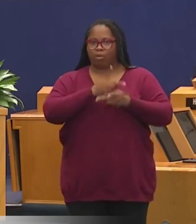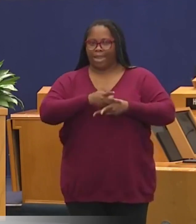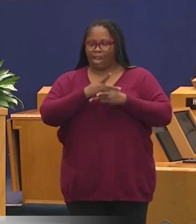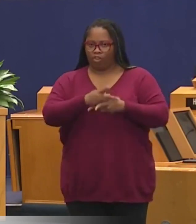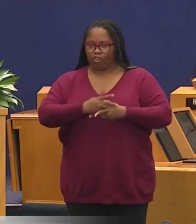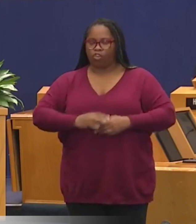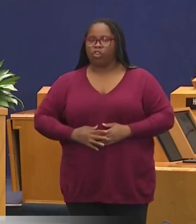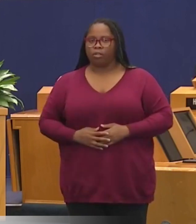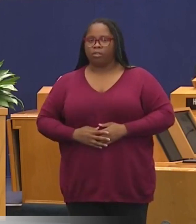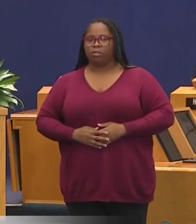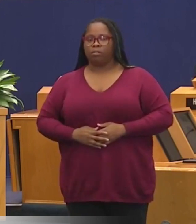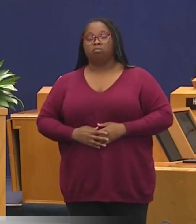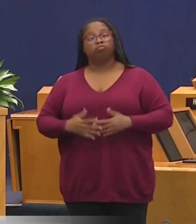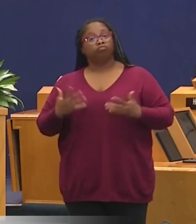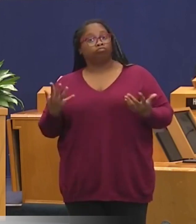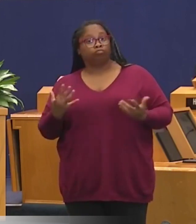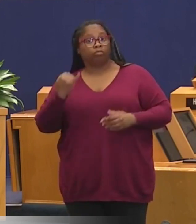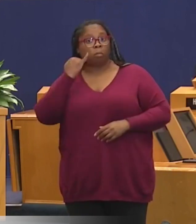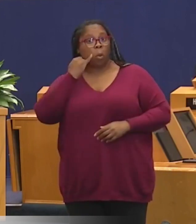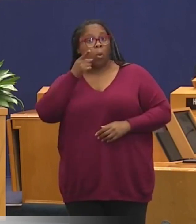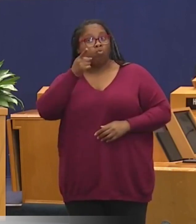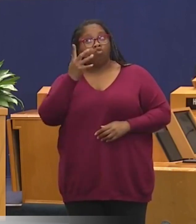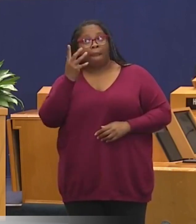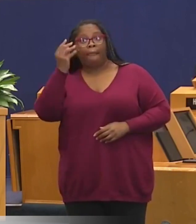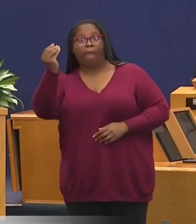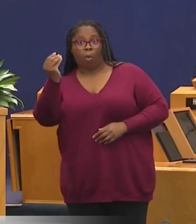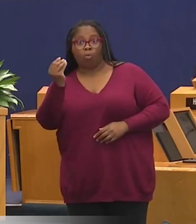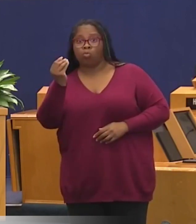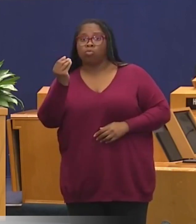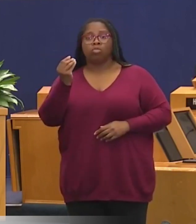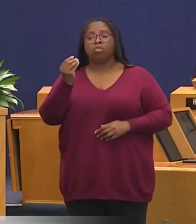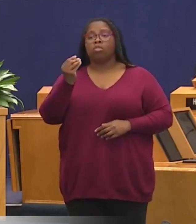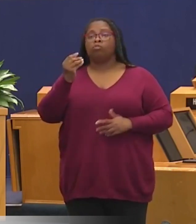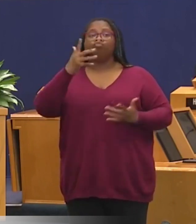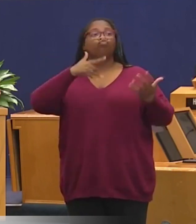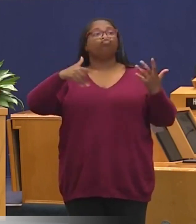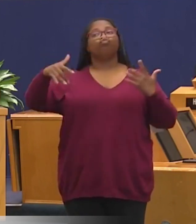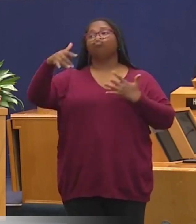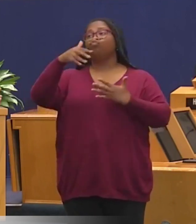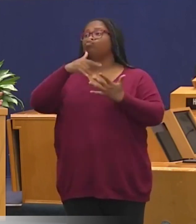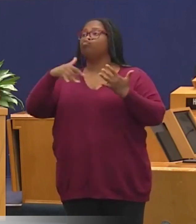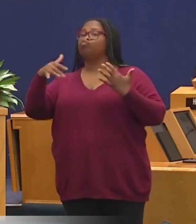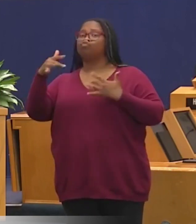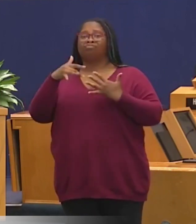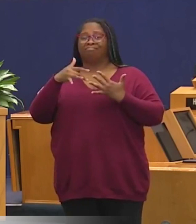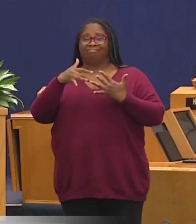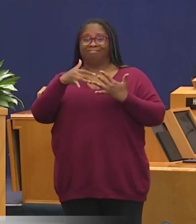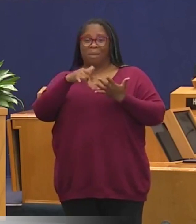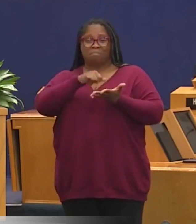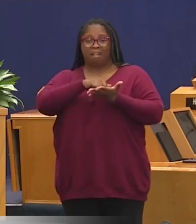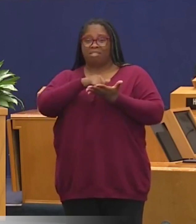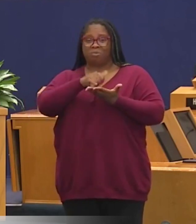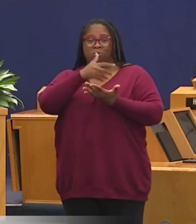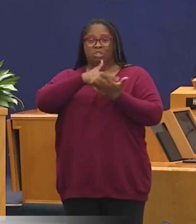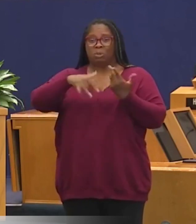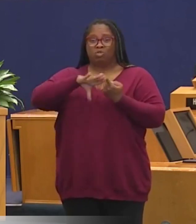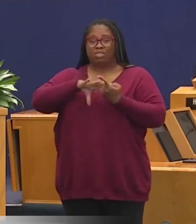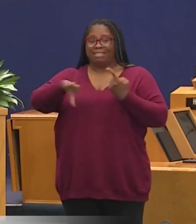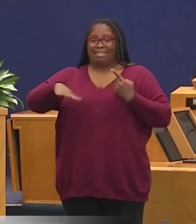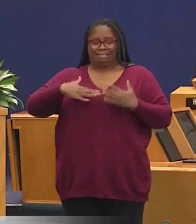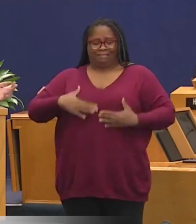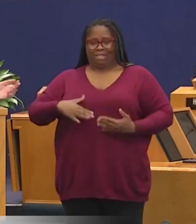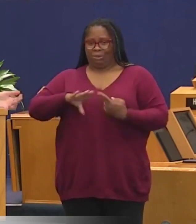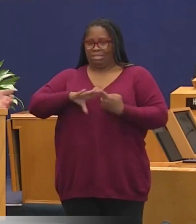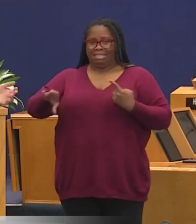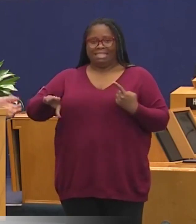It may be appropriate if you're out and you're not able to do all the social distancing that we've asked you to do. If